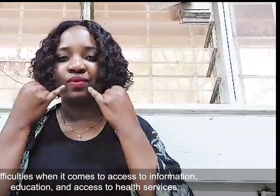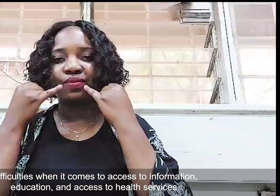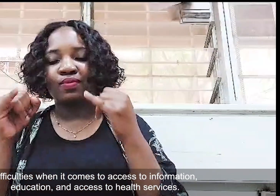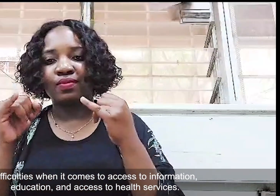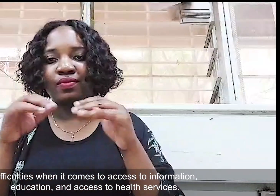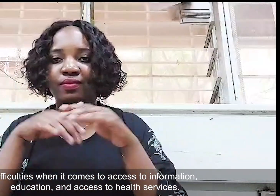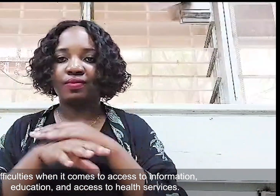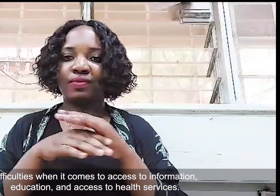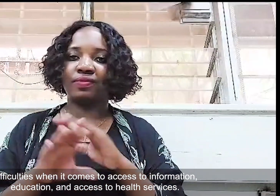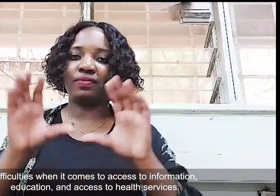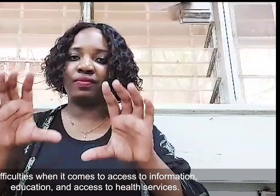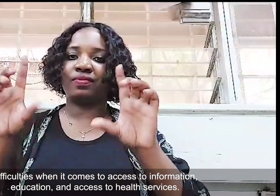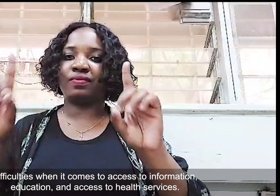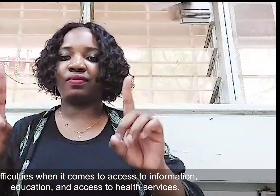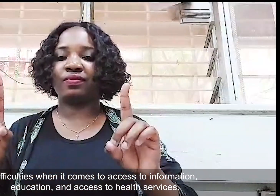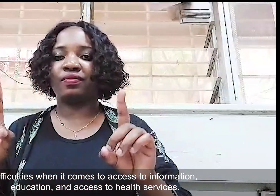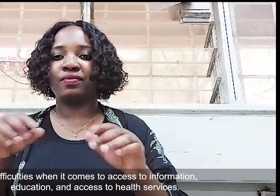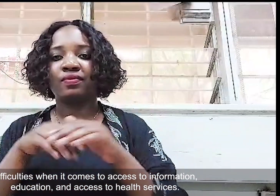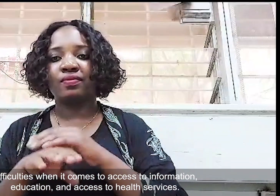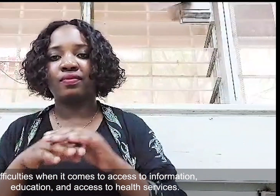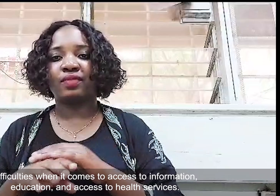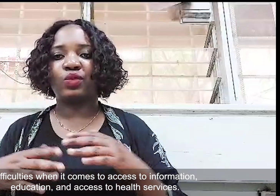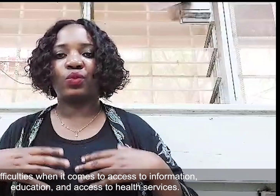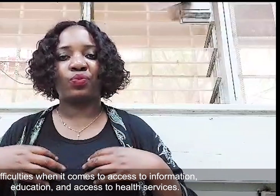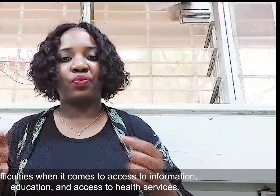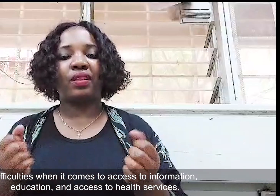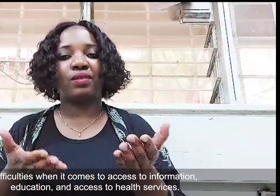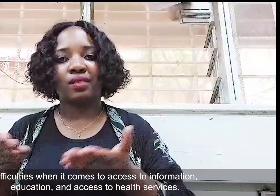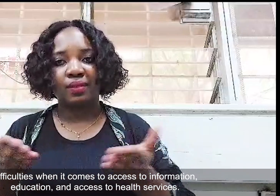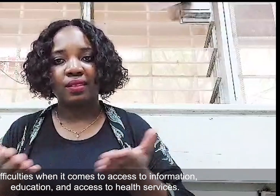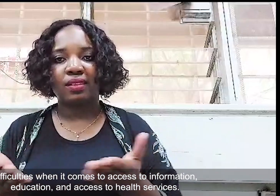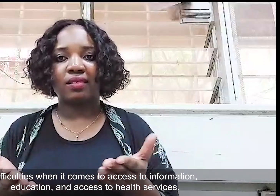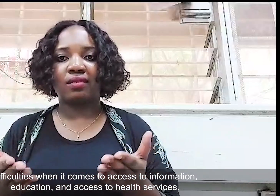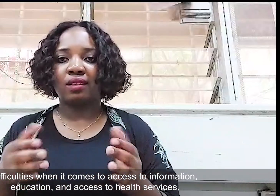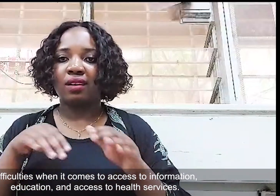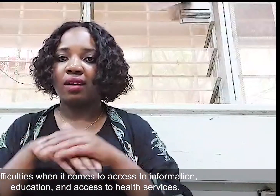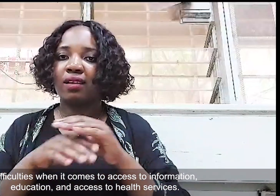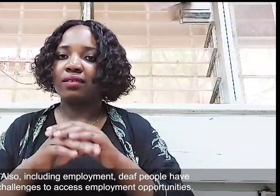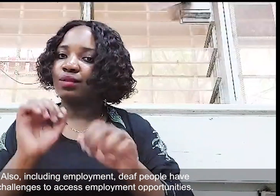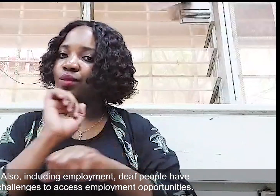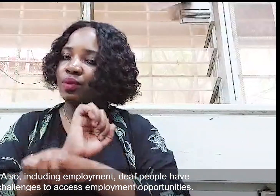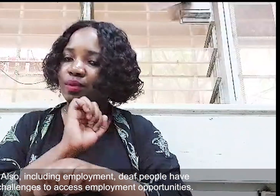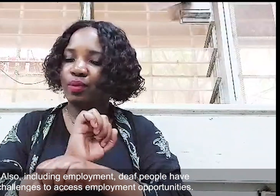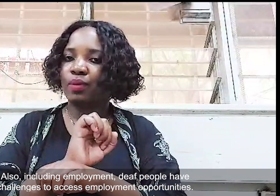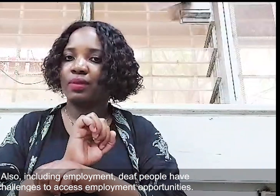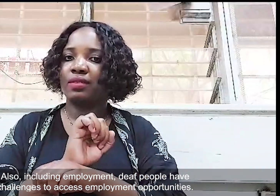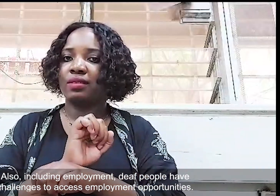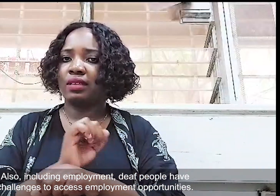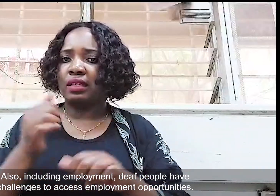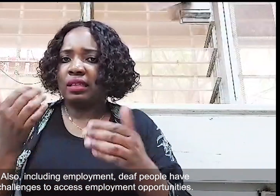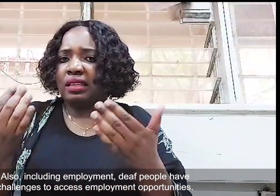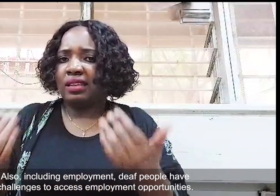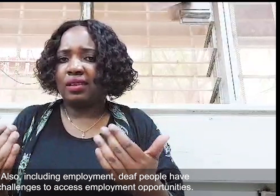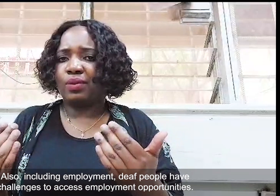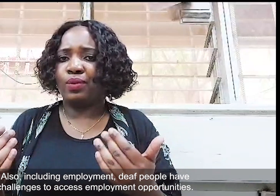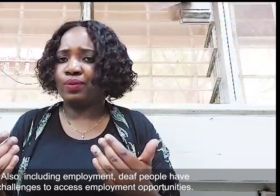access to information, education, and access to health services. Also, including employment,